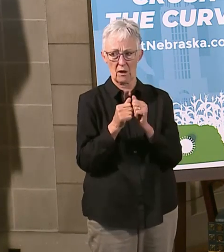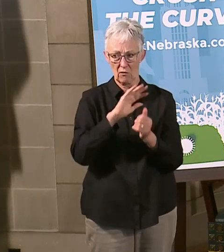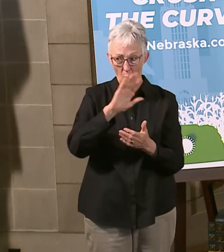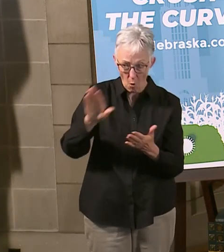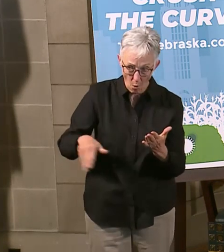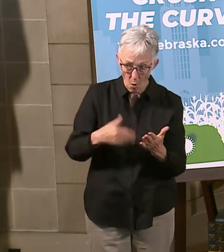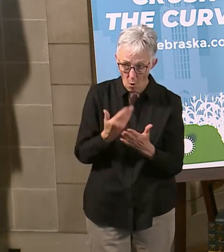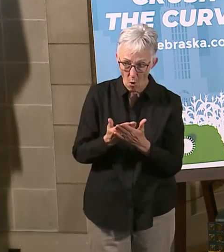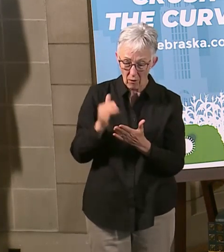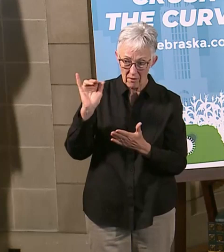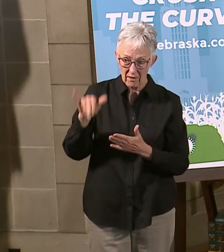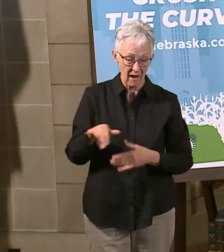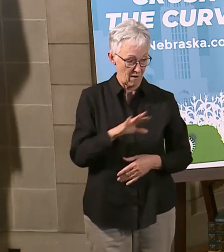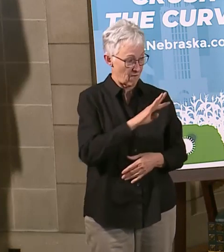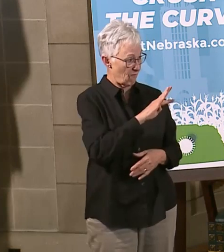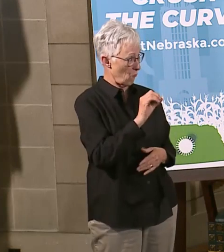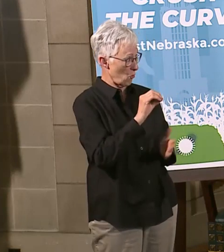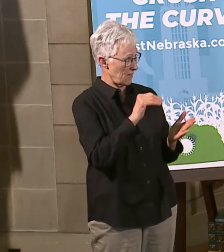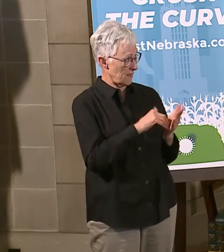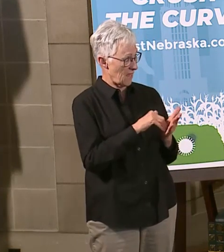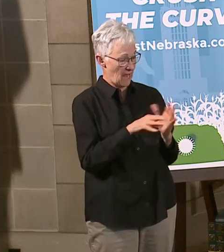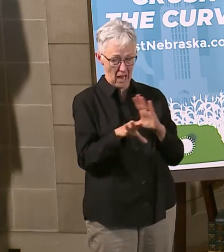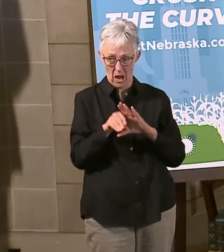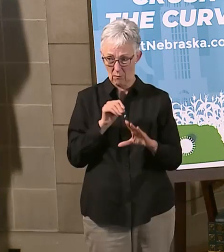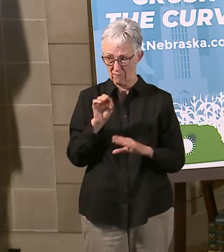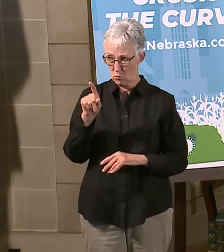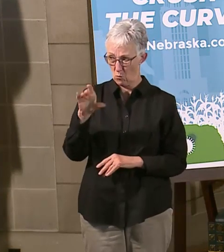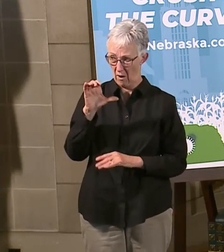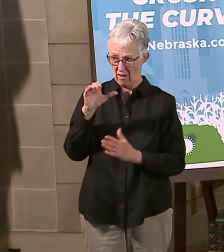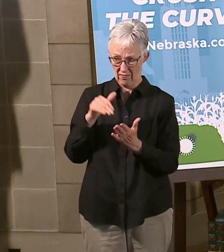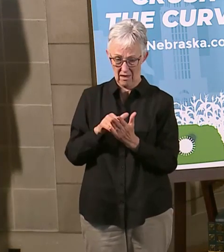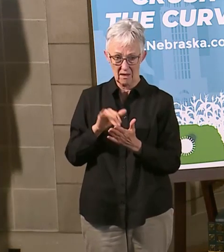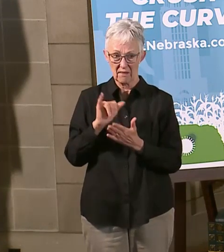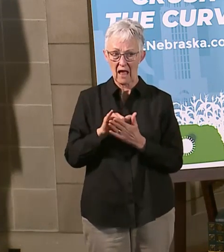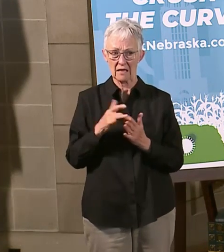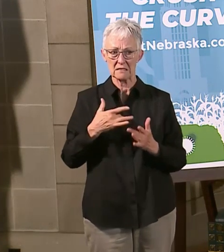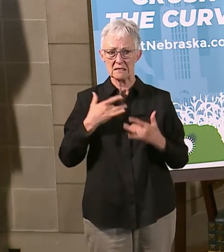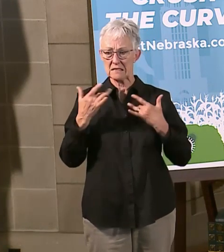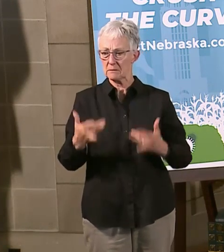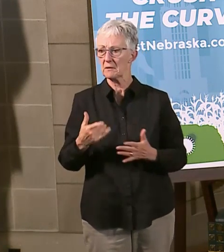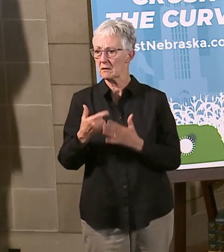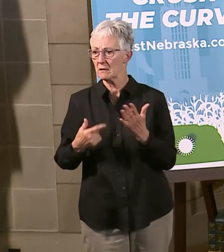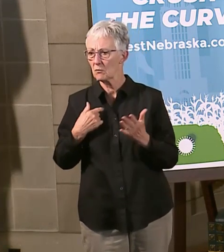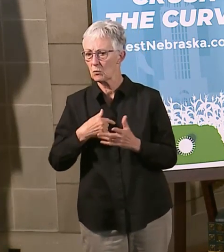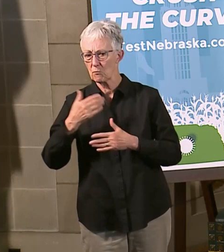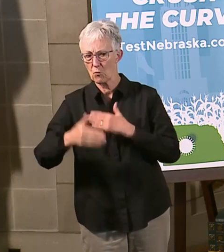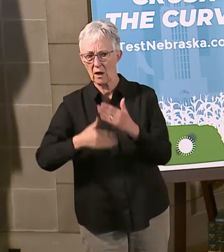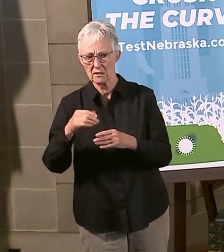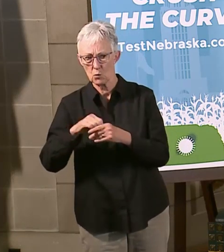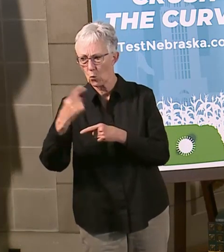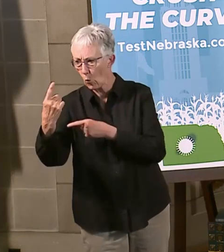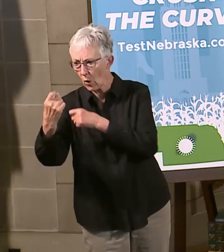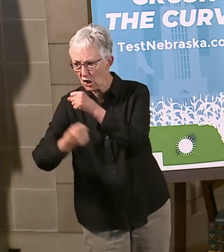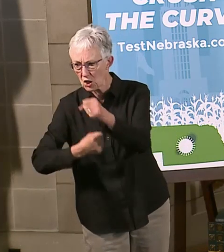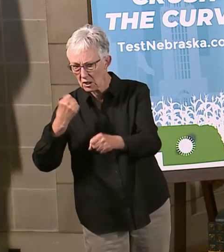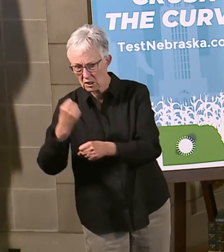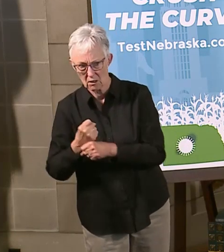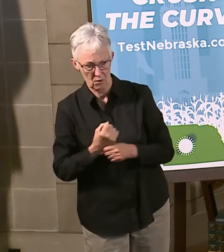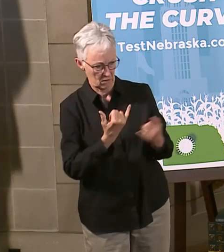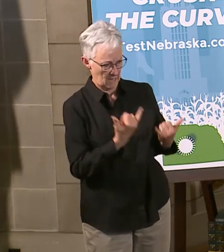40,000 out of 100,000, and when you consider that that's basically a year's worth of caseload in 7 weeks, is a pretty good performance by our